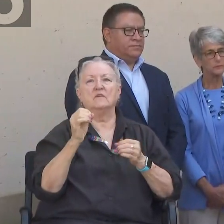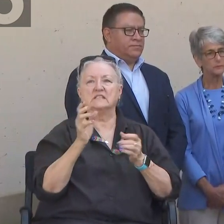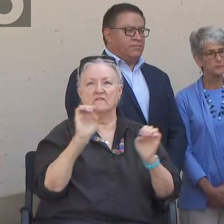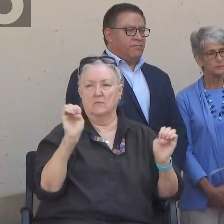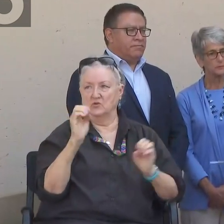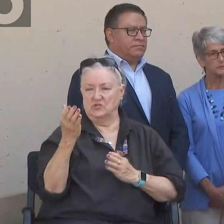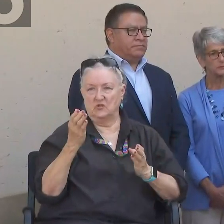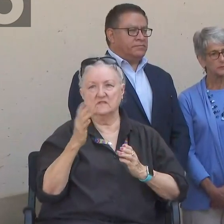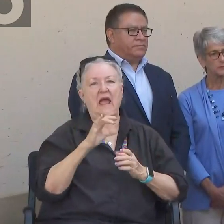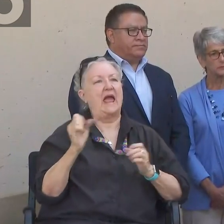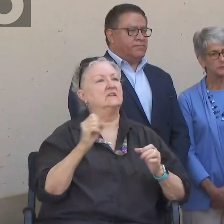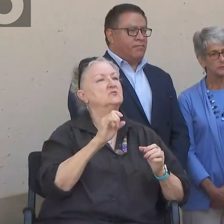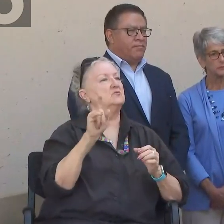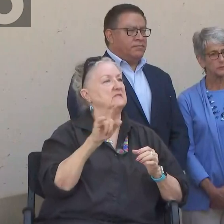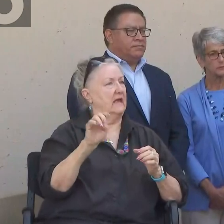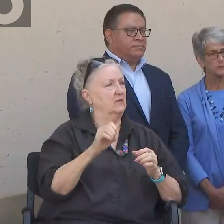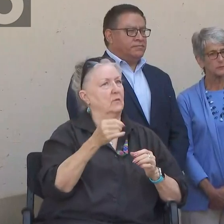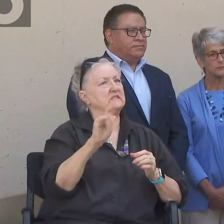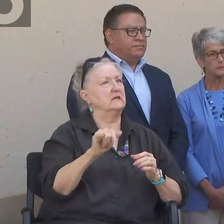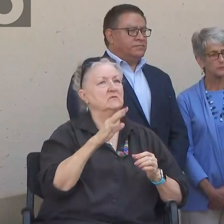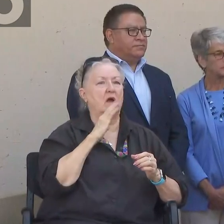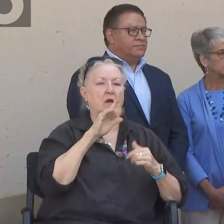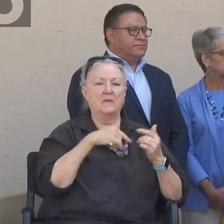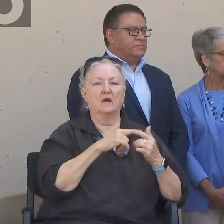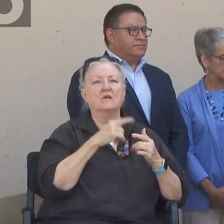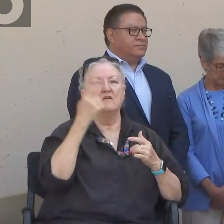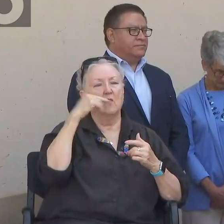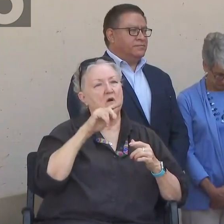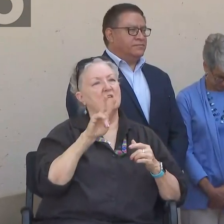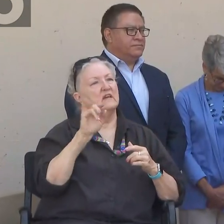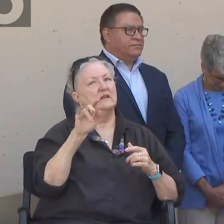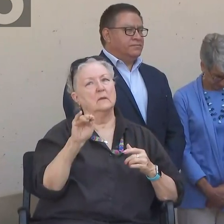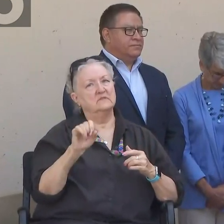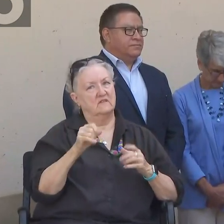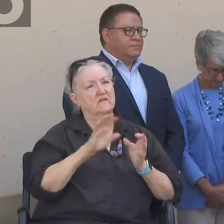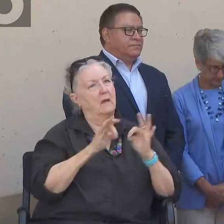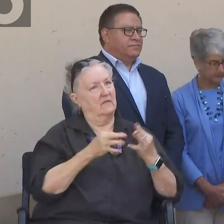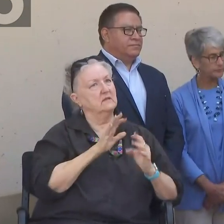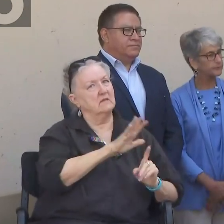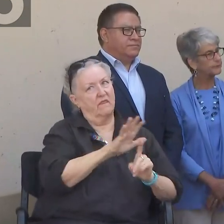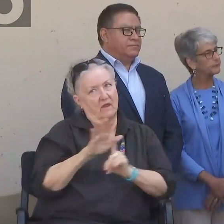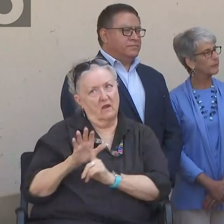then Suzanne Grimacy will talk about what we're doing for victims' families.